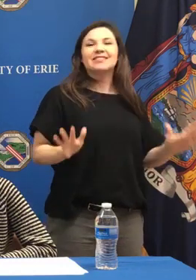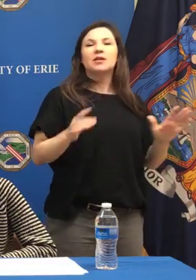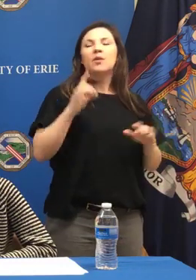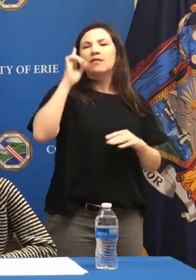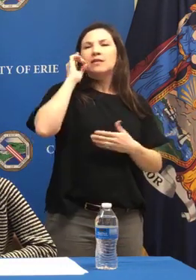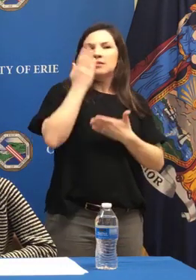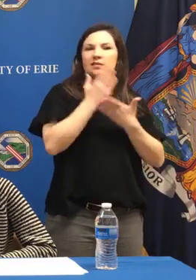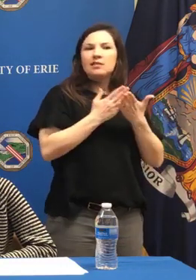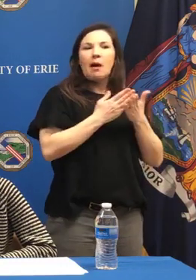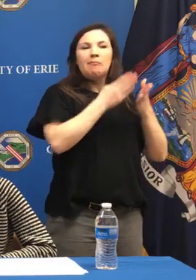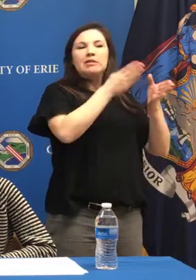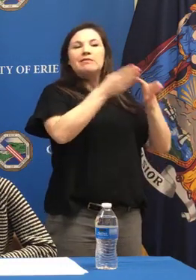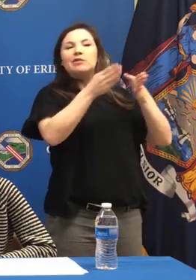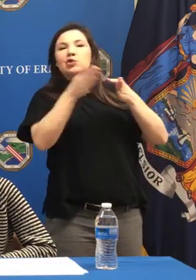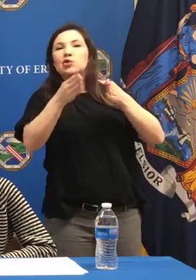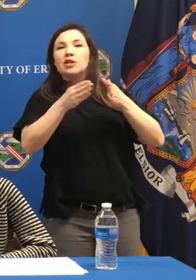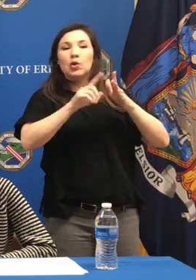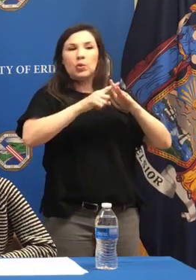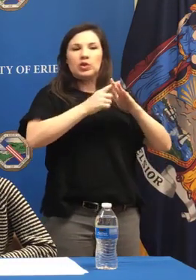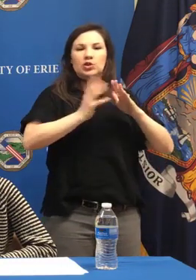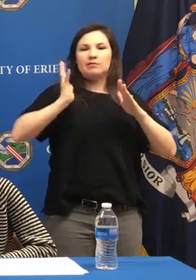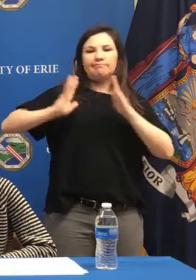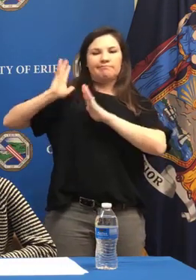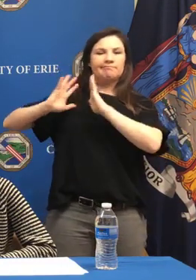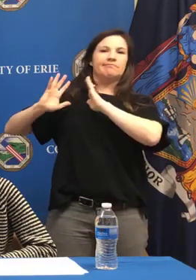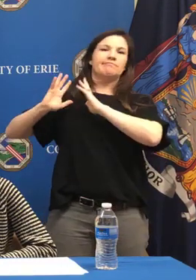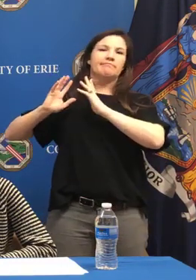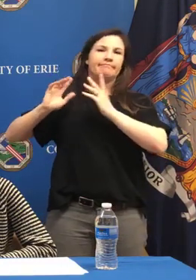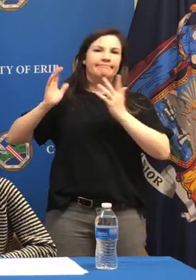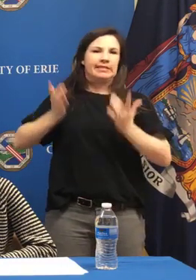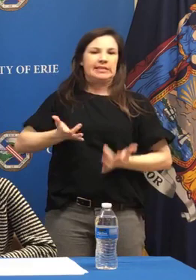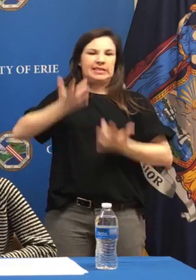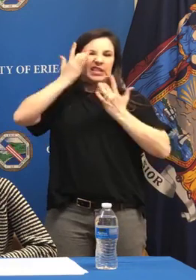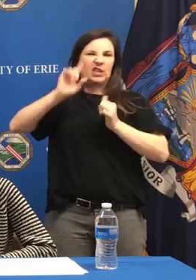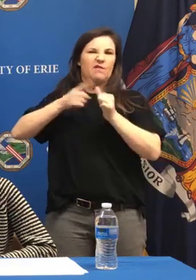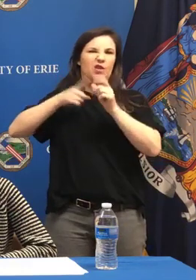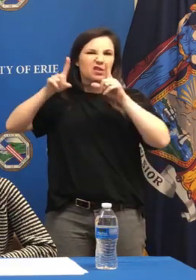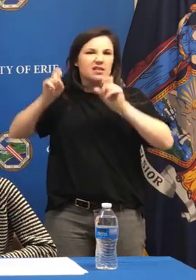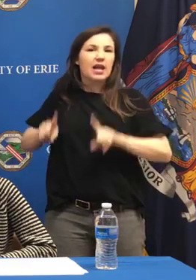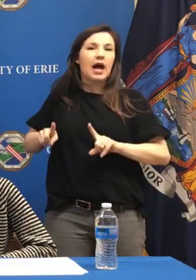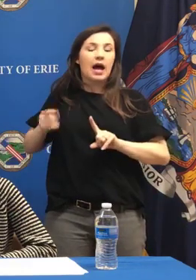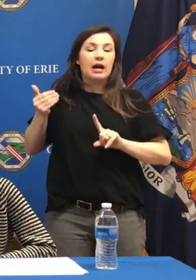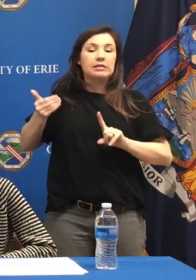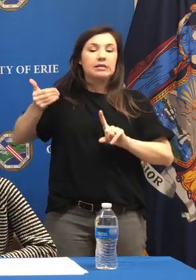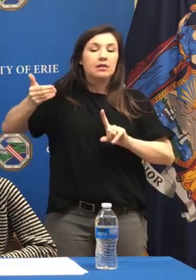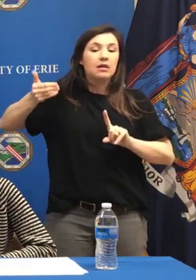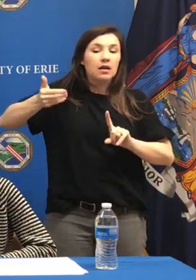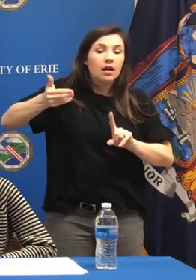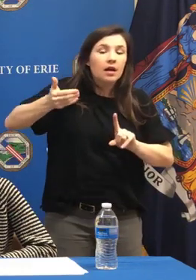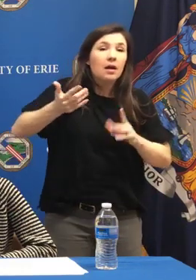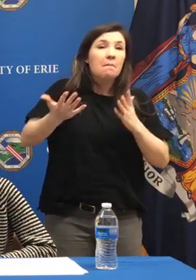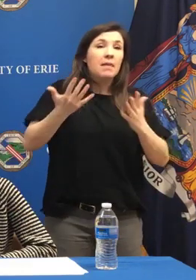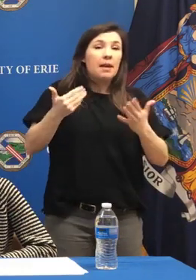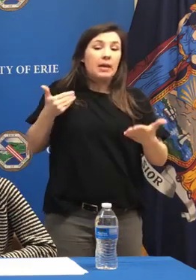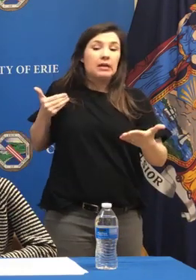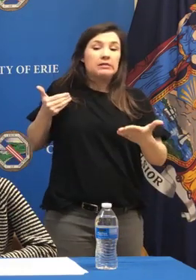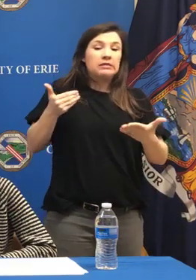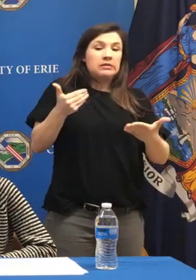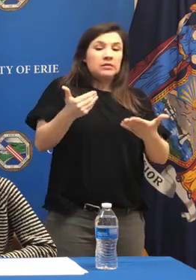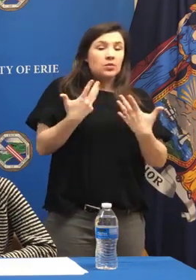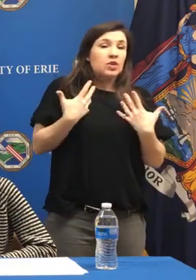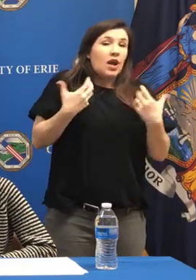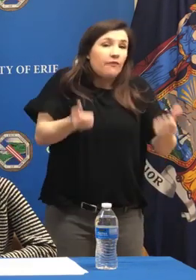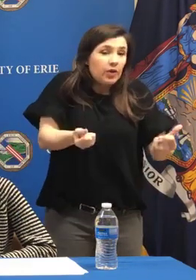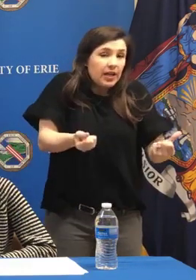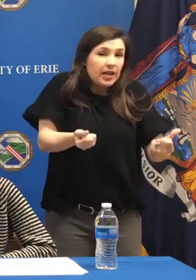of the individuals who were originally afflicted with COVID-19 in the first tests actually may be getting very close to recovery